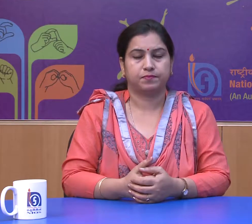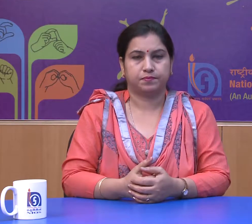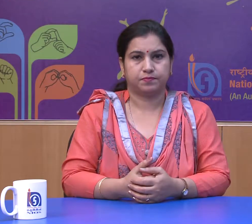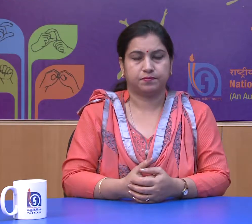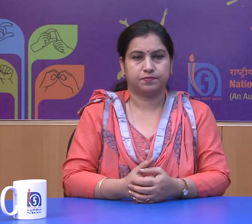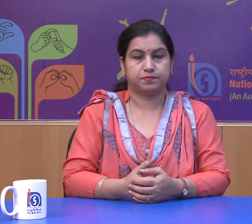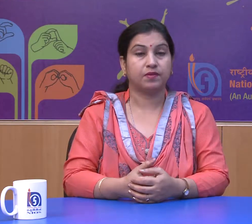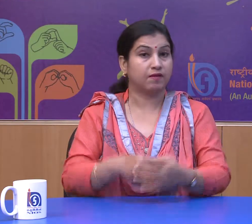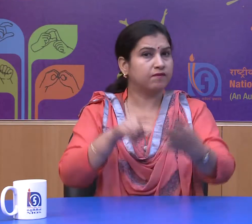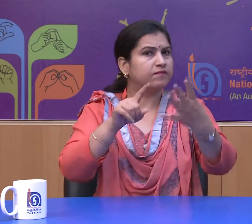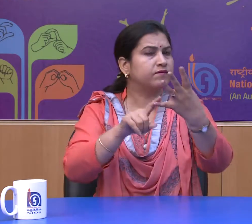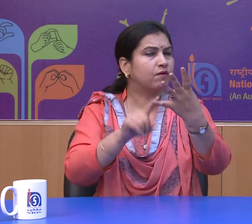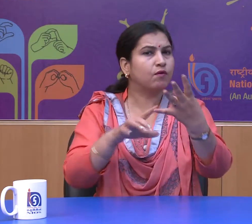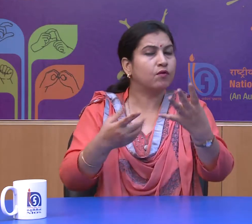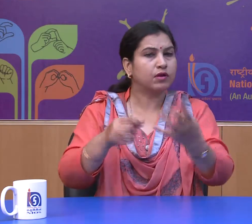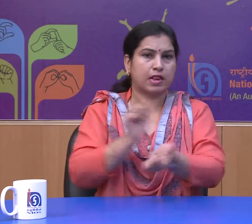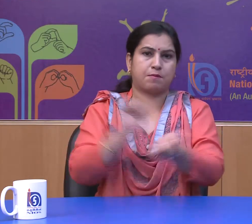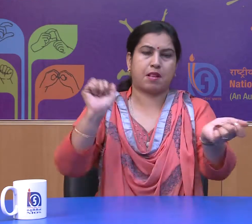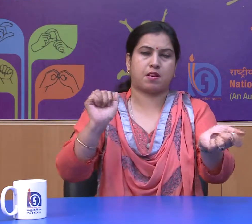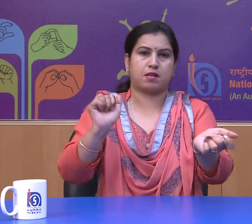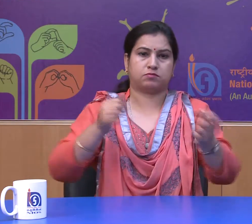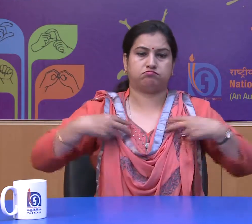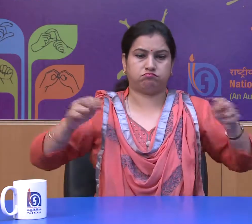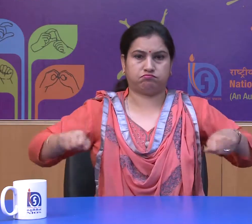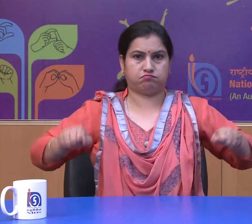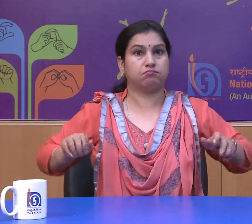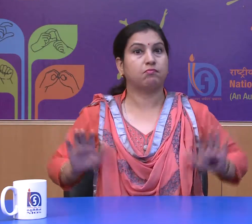Number 4 is independent judiciary.